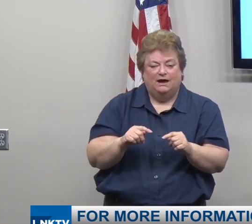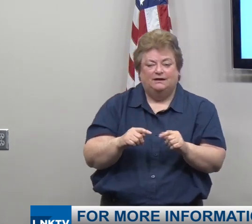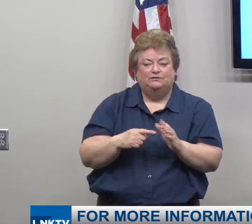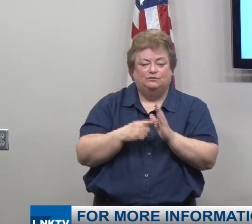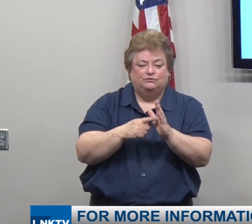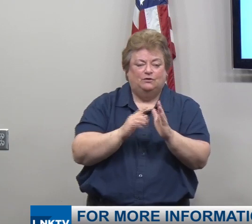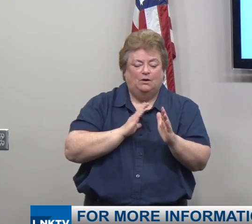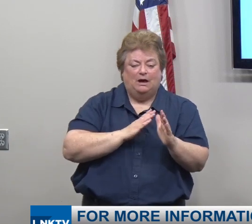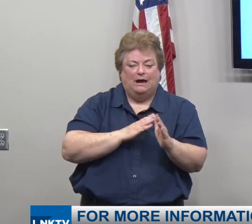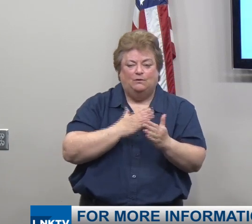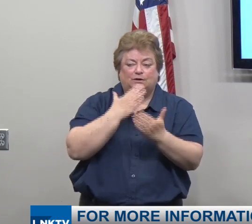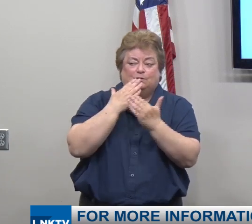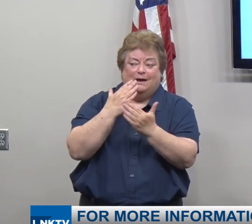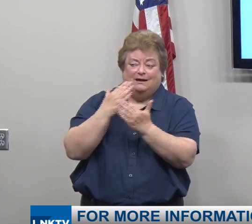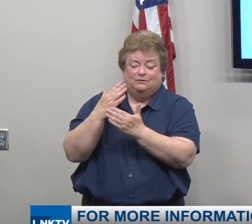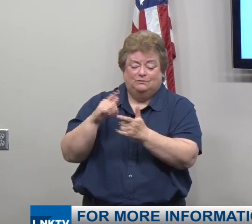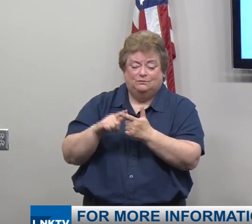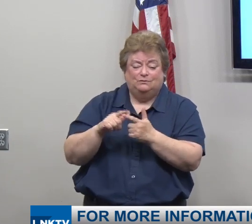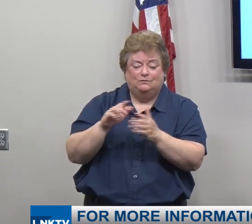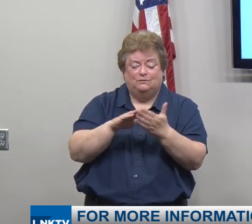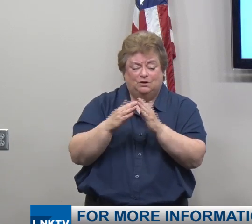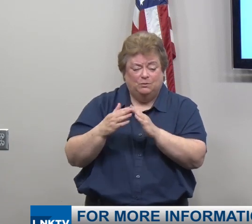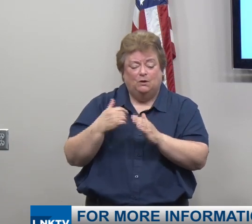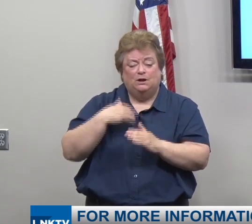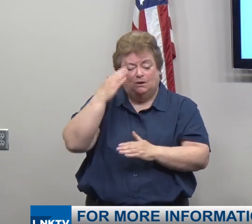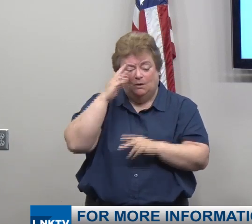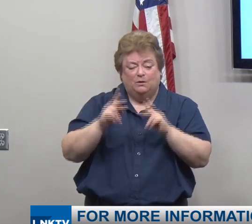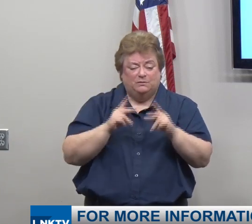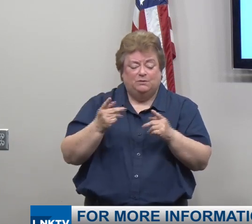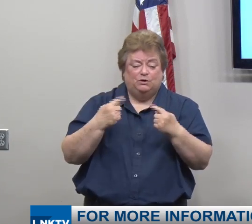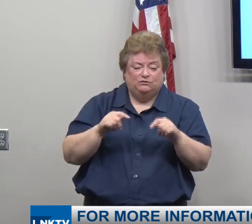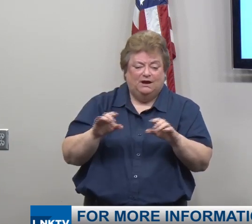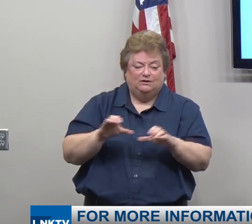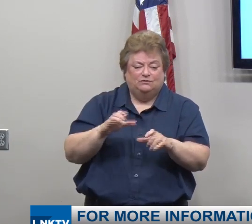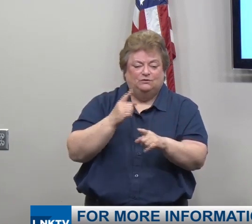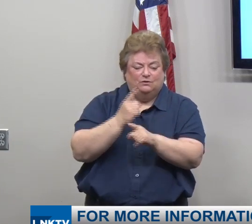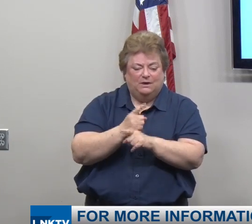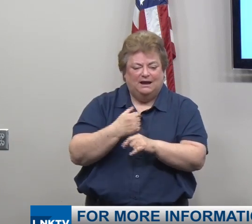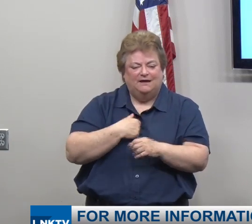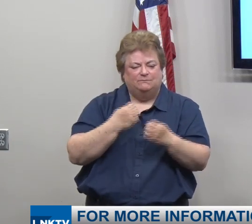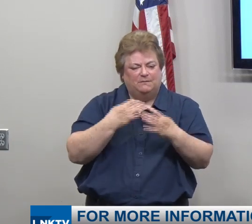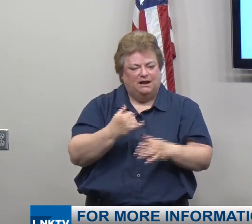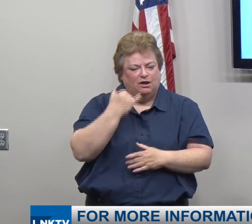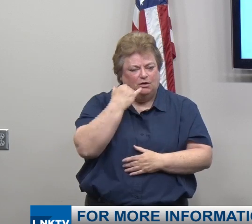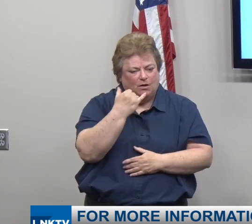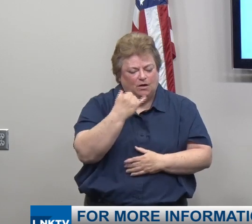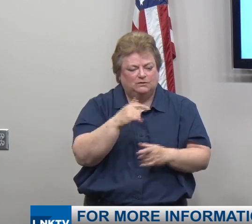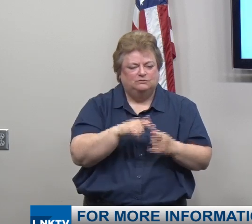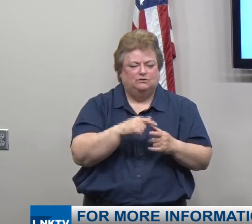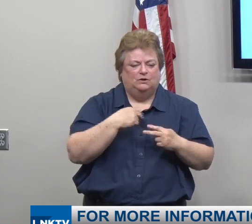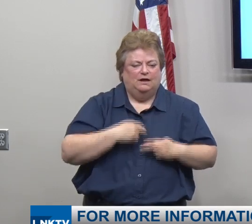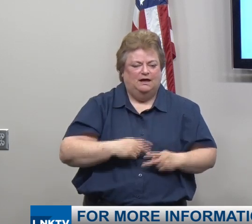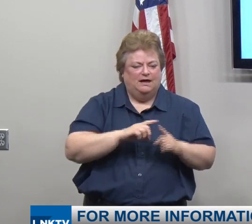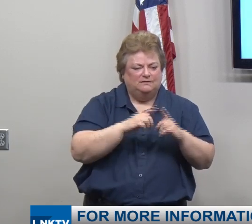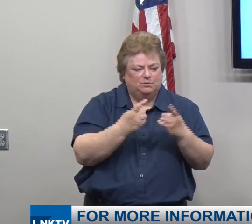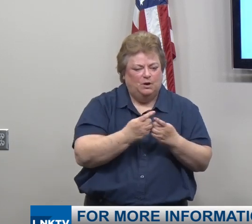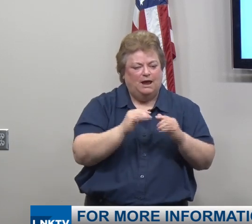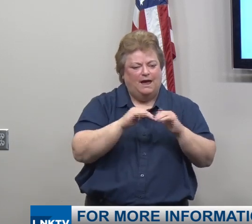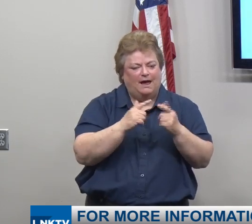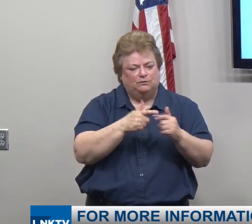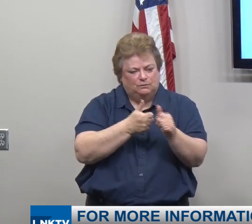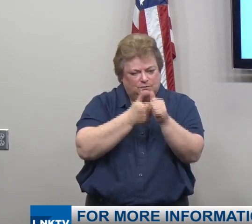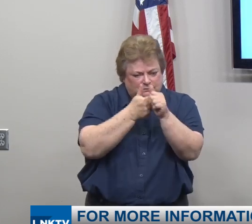to the community because we know so many people want to do the right thing. We've had so many calls into the health department about how to comply. We, of